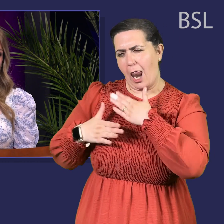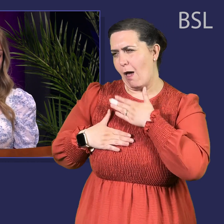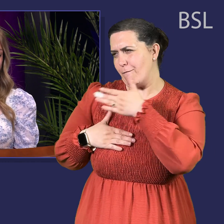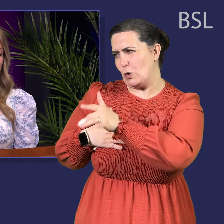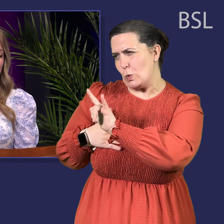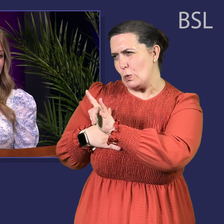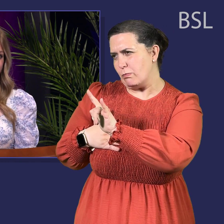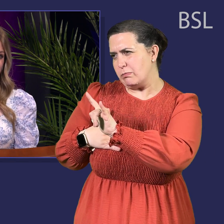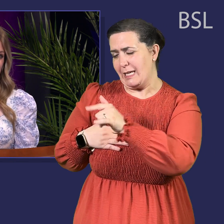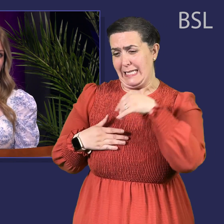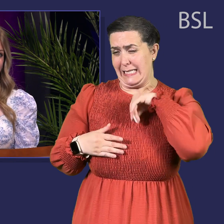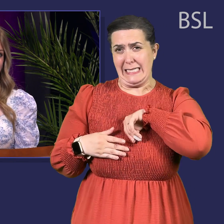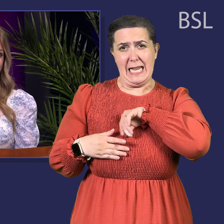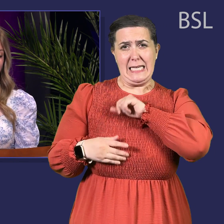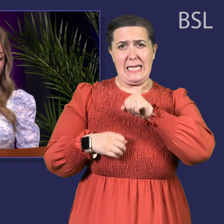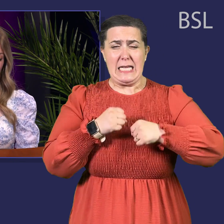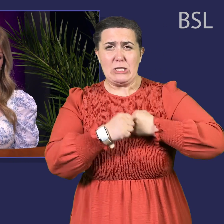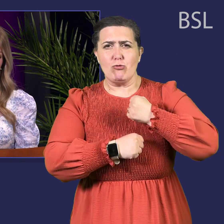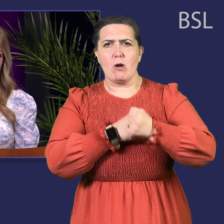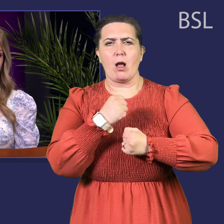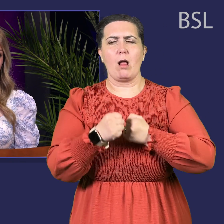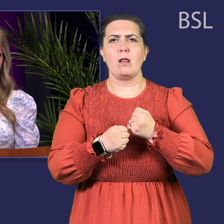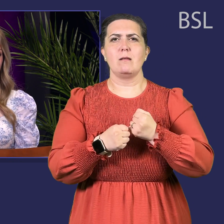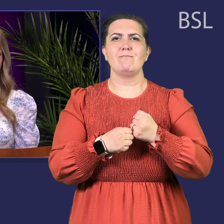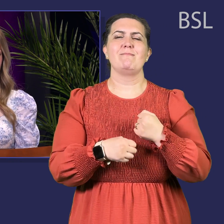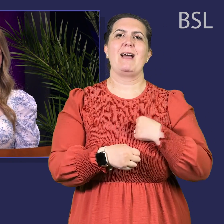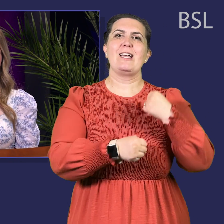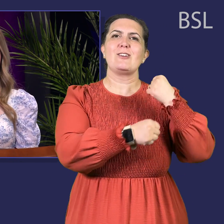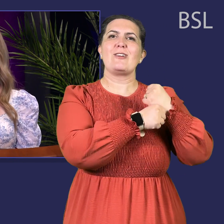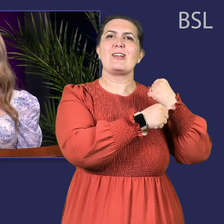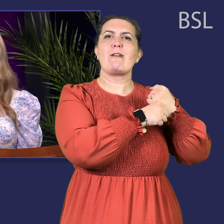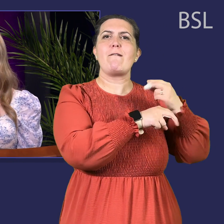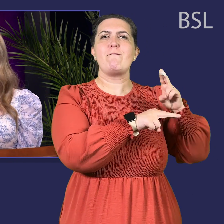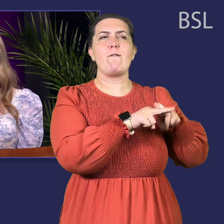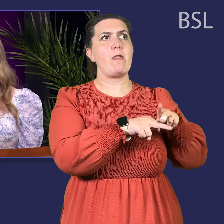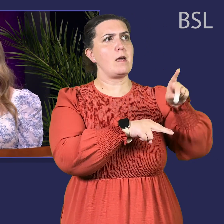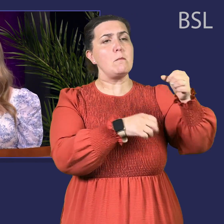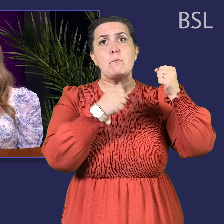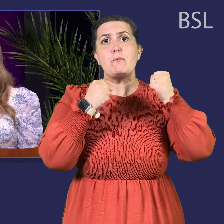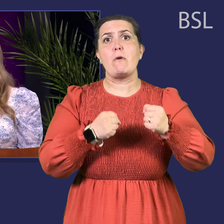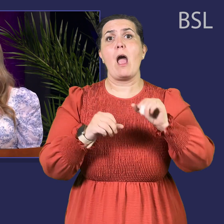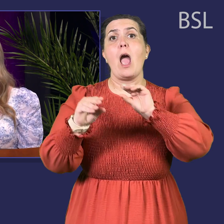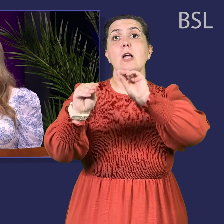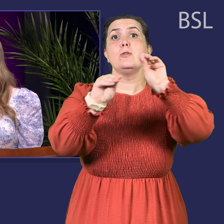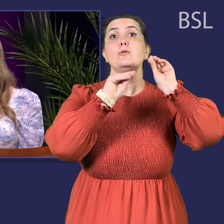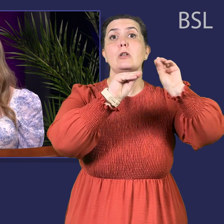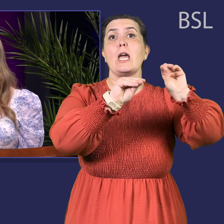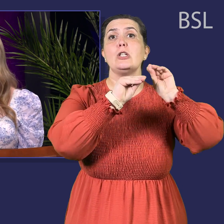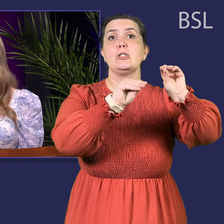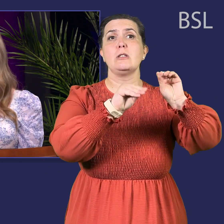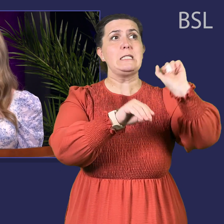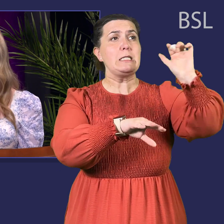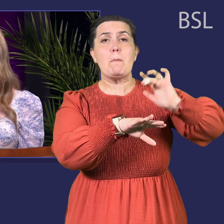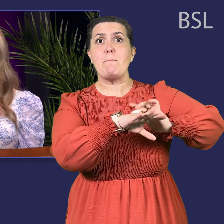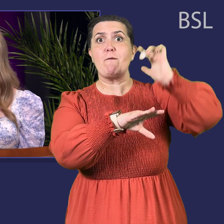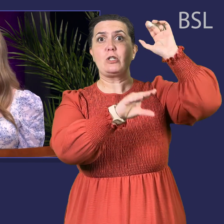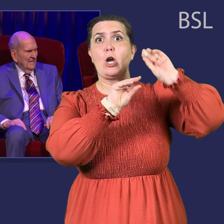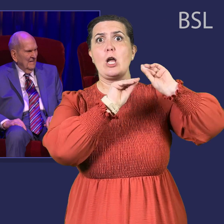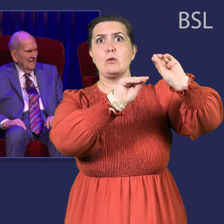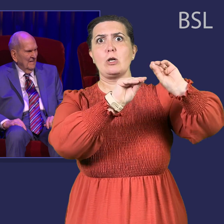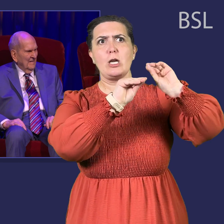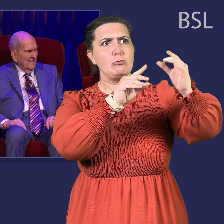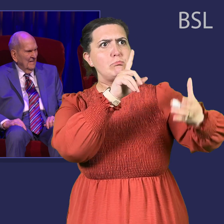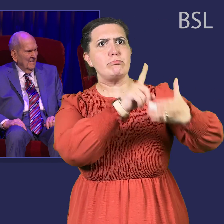of me and that he loved me, even when I was struggling. My grandfather was also steadfast in his education.